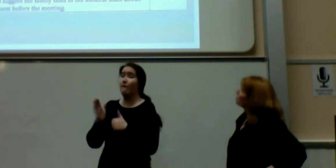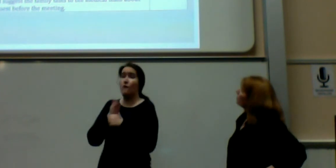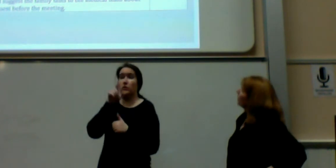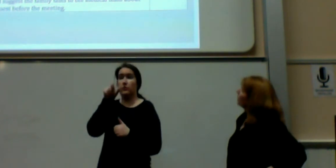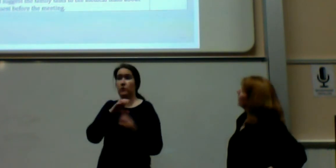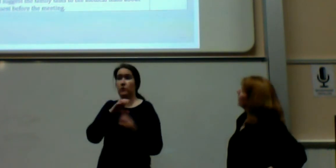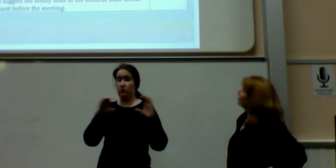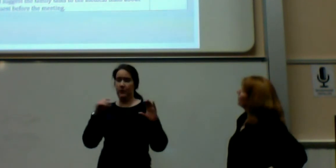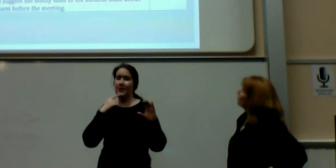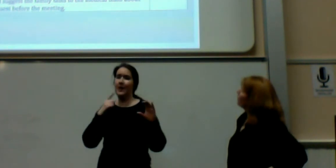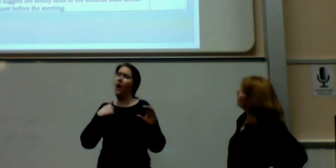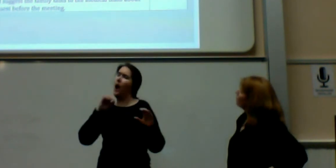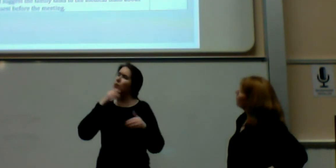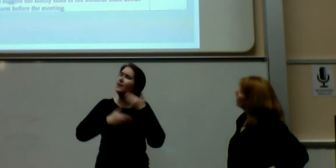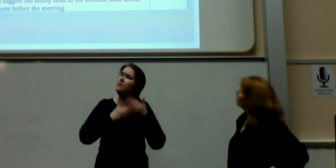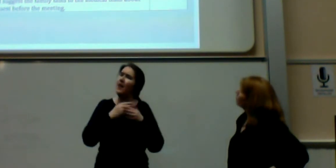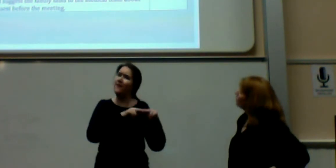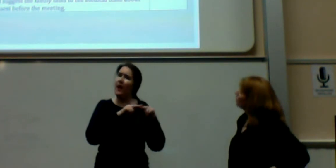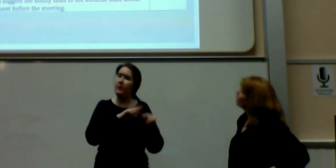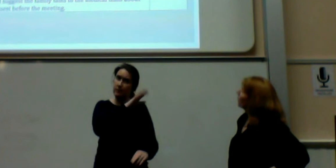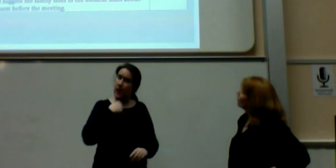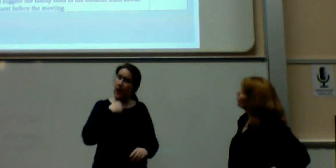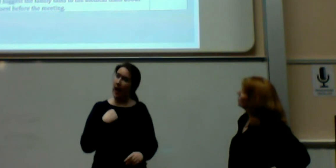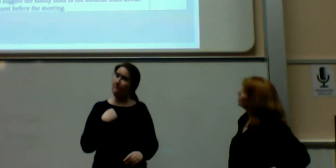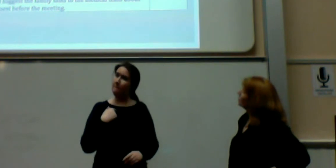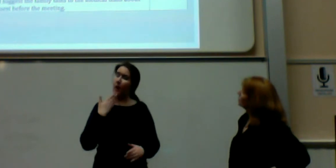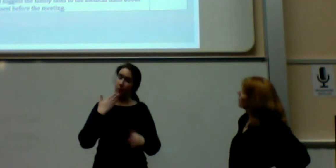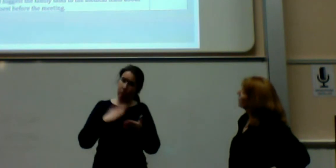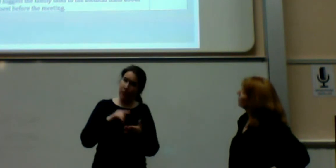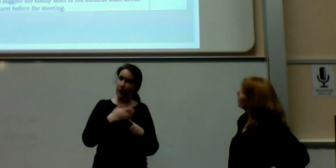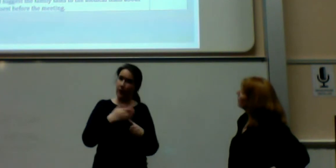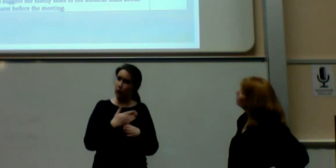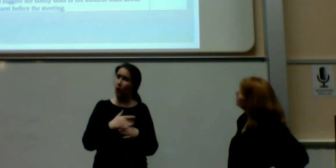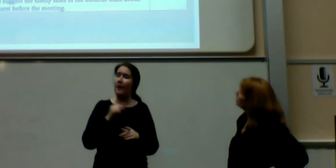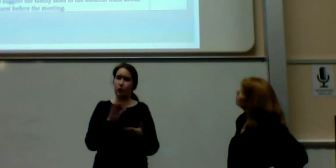First, I would explain to the family member that I was hired to interpret everything that